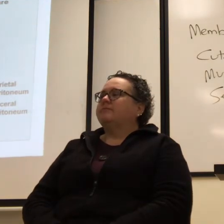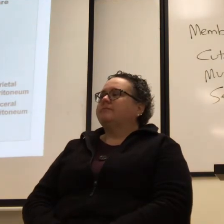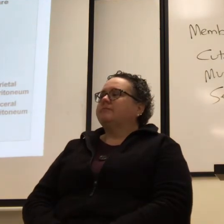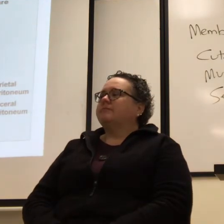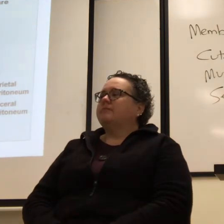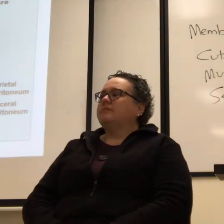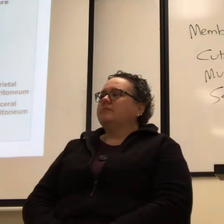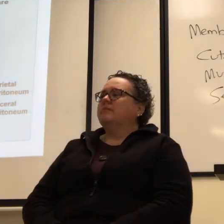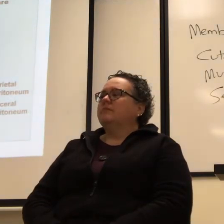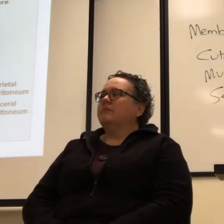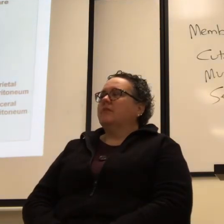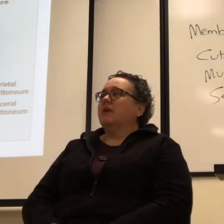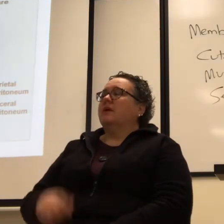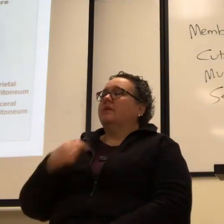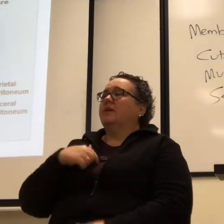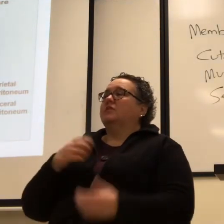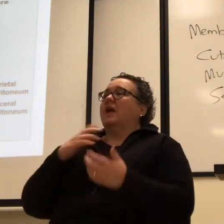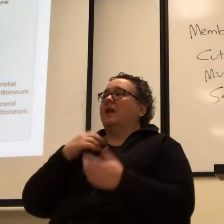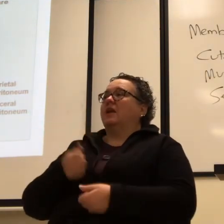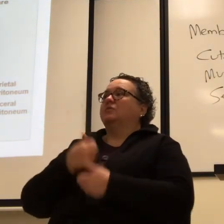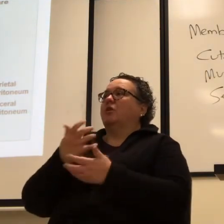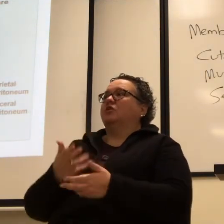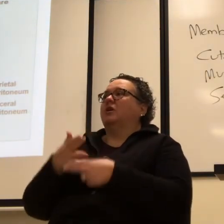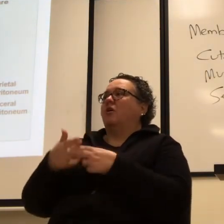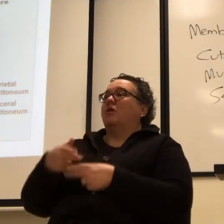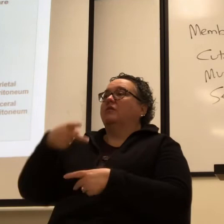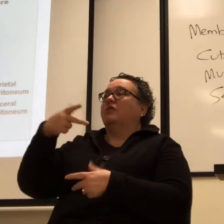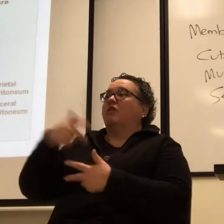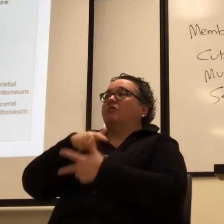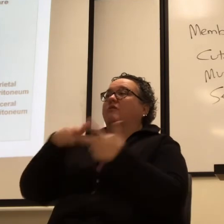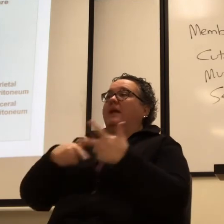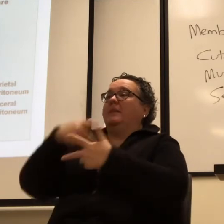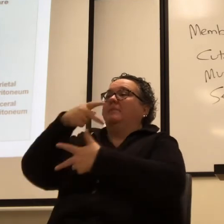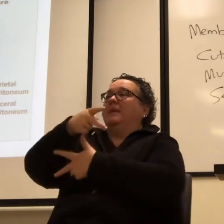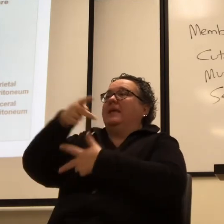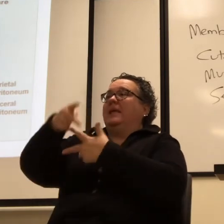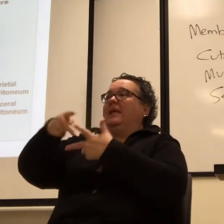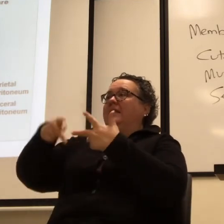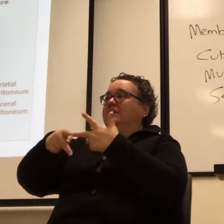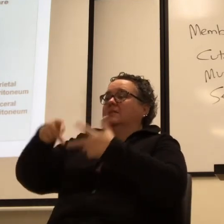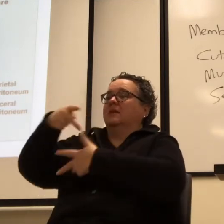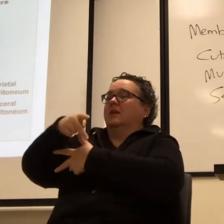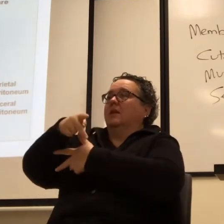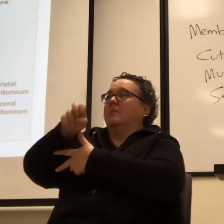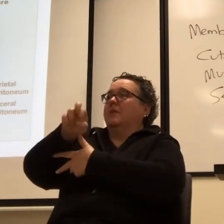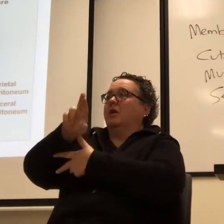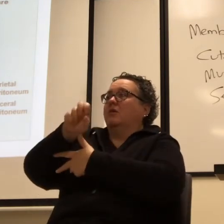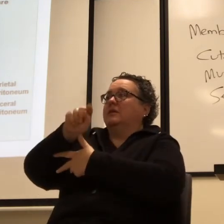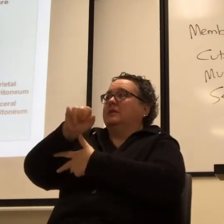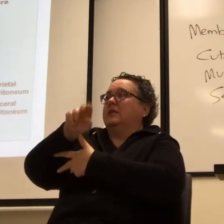There's an expression called the 3 P's of anatomy, and it's peritoneum,